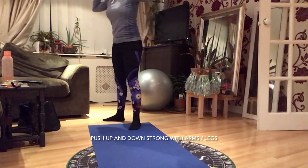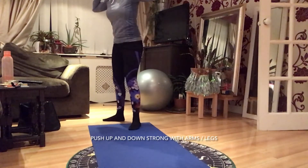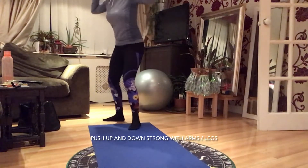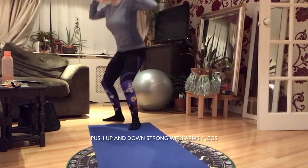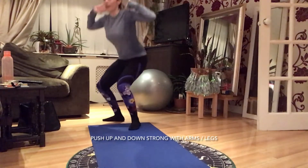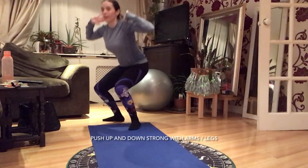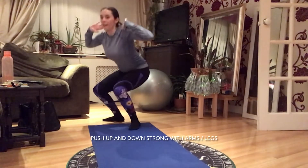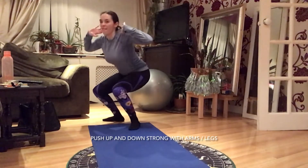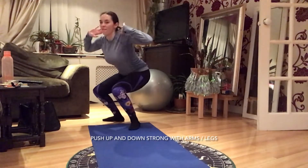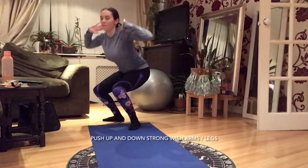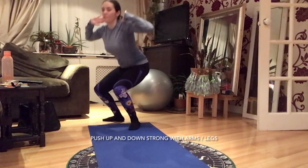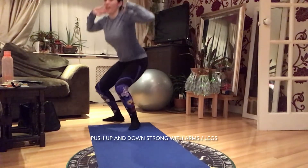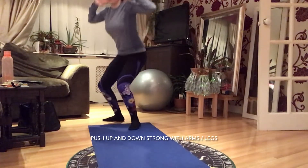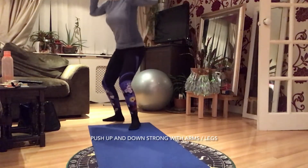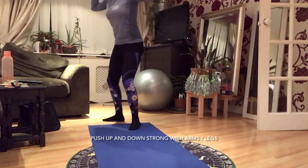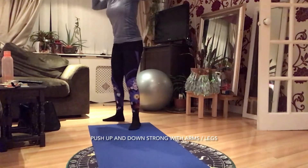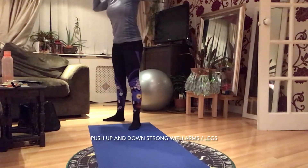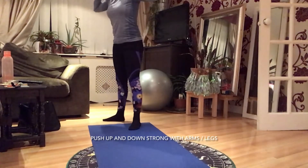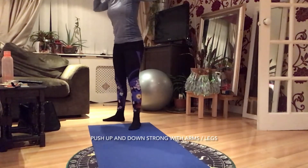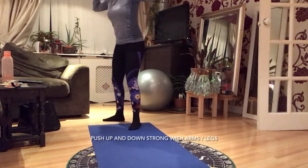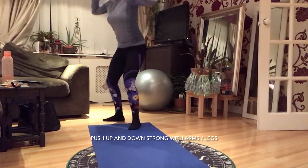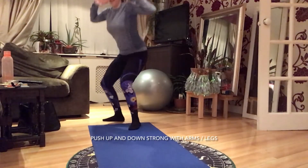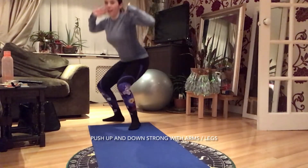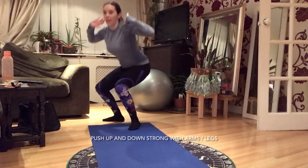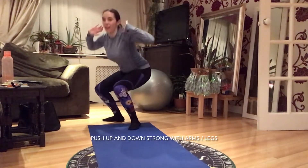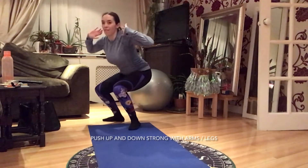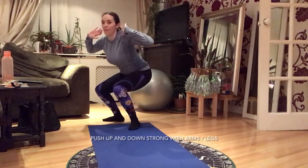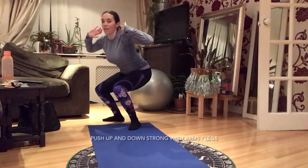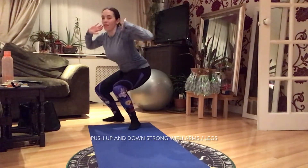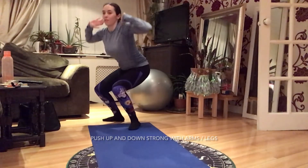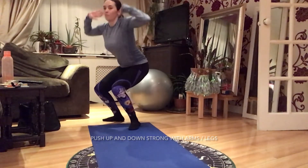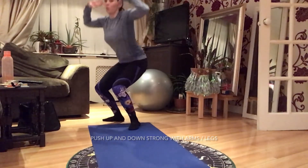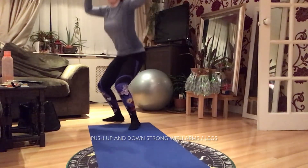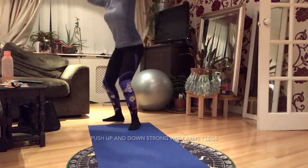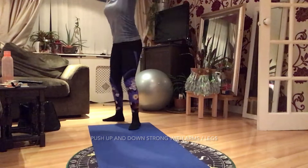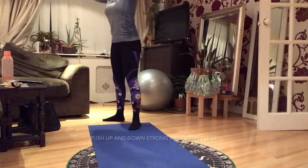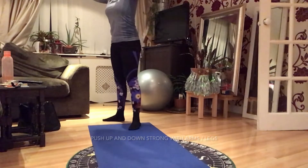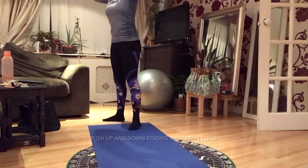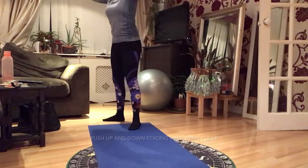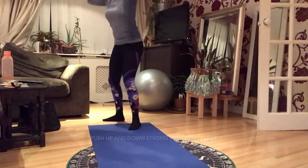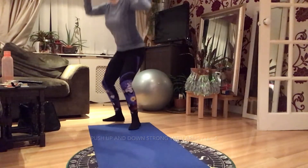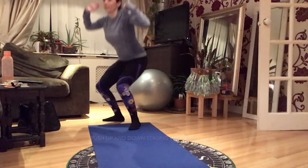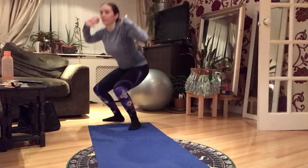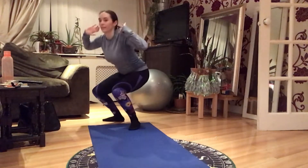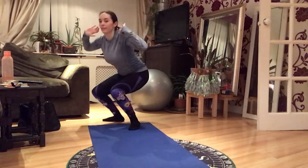something very heavy? Whoosh!